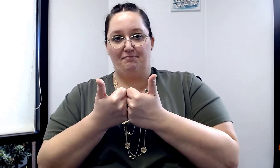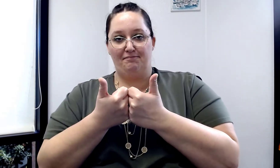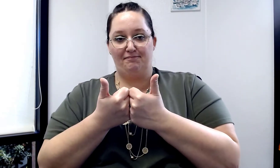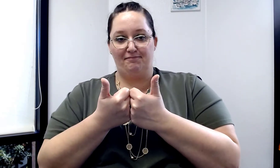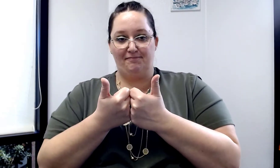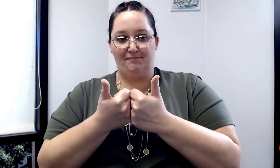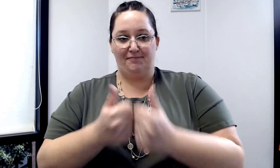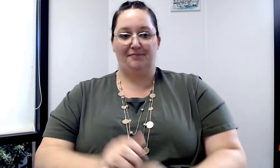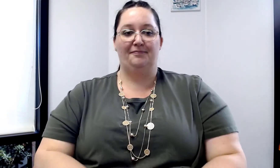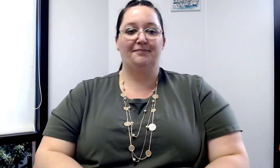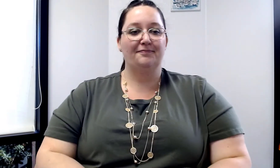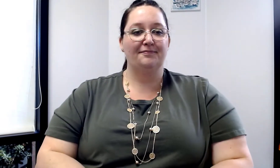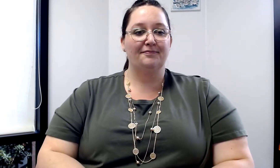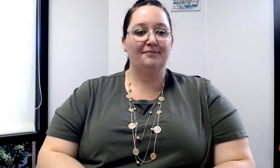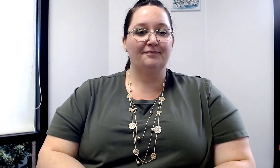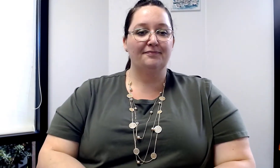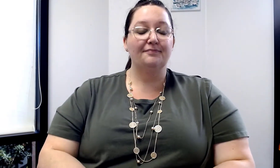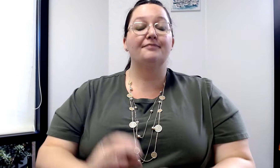Game is twice.